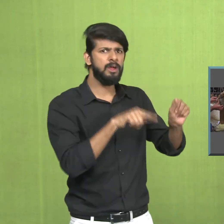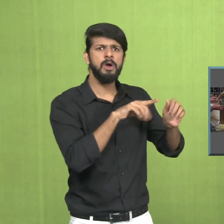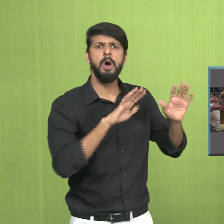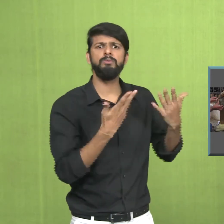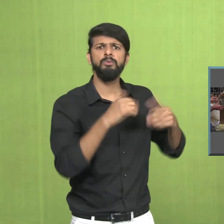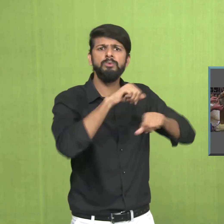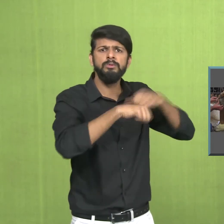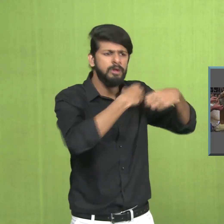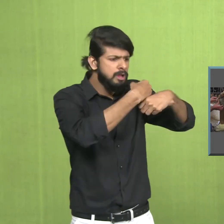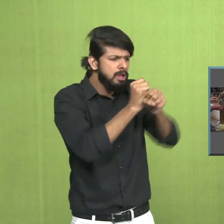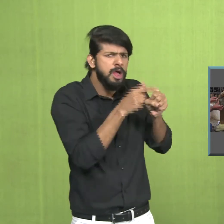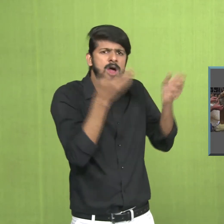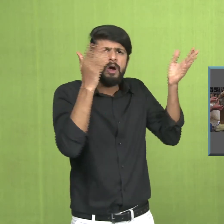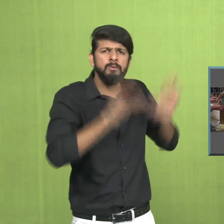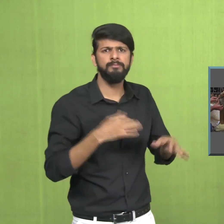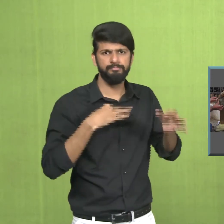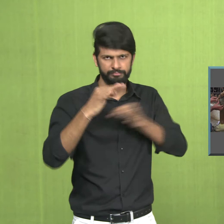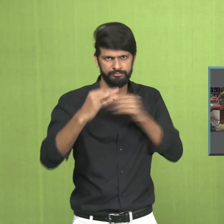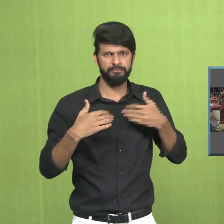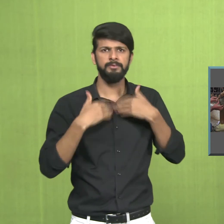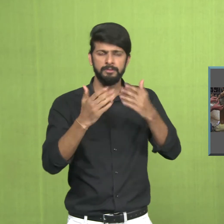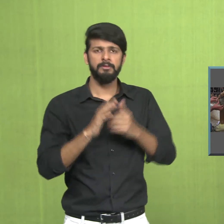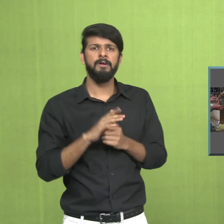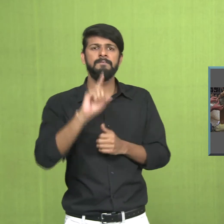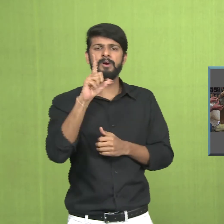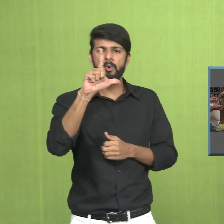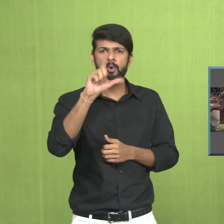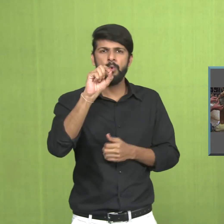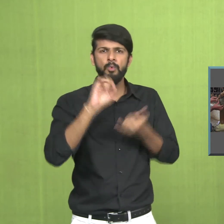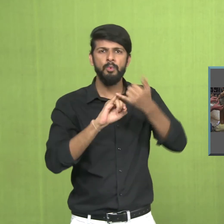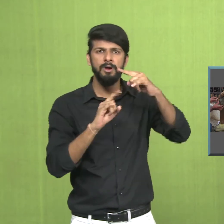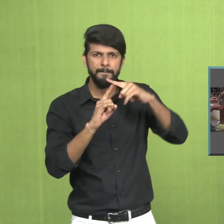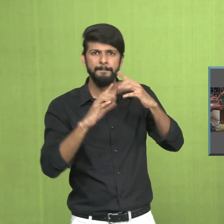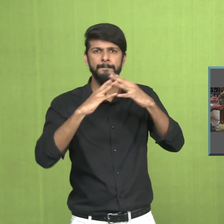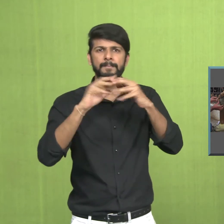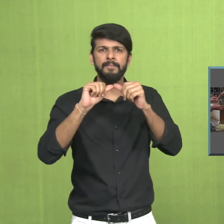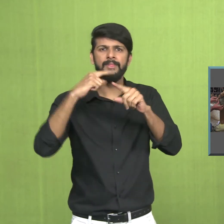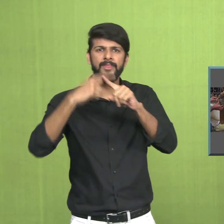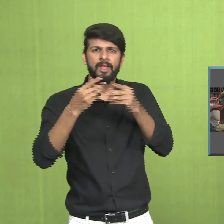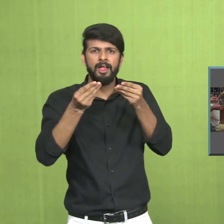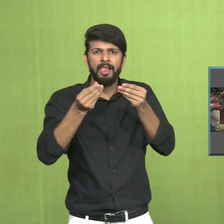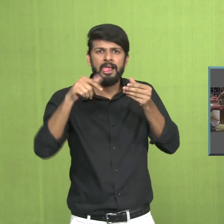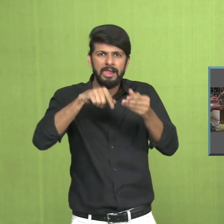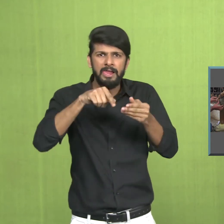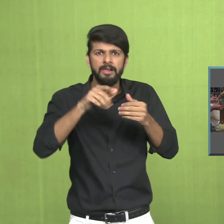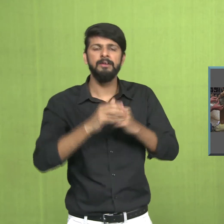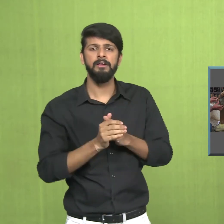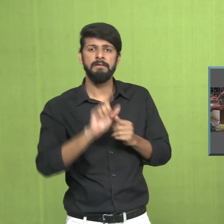The dancing girl is made through a process which is known as the lost wax process of metal